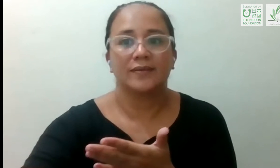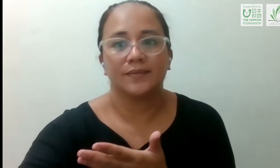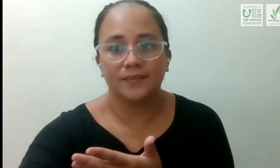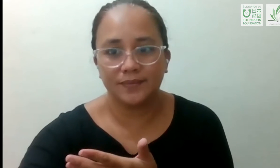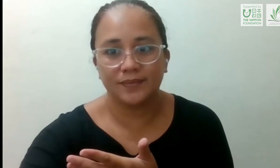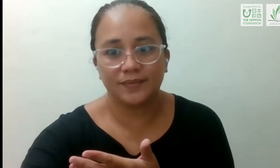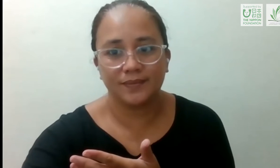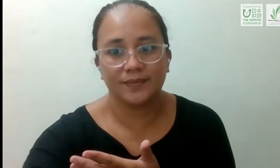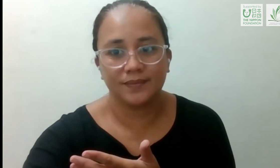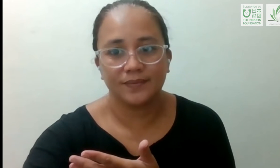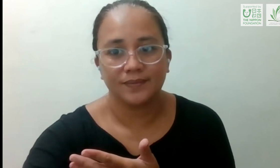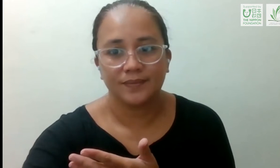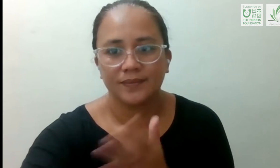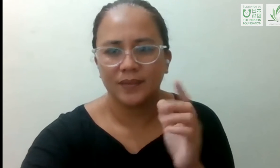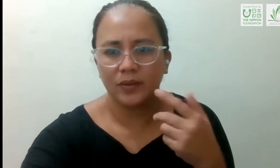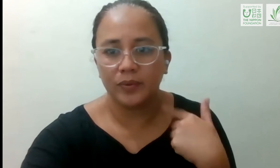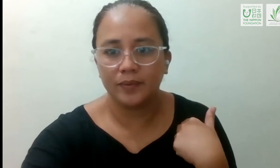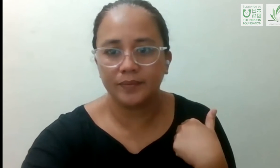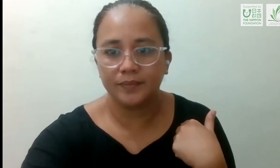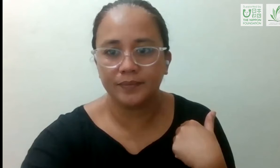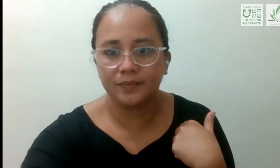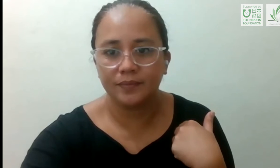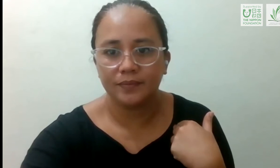That will be what day? Let me check.